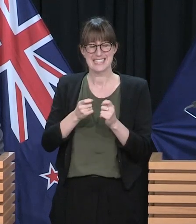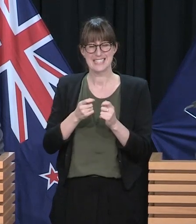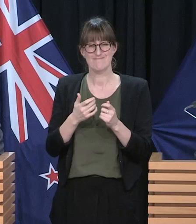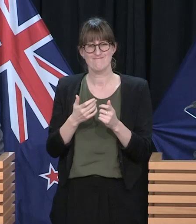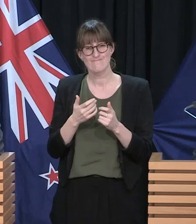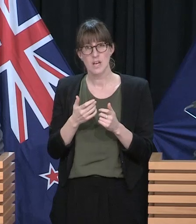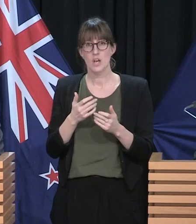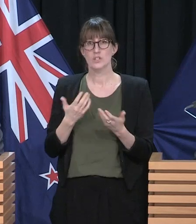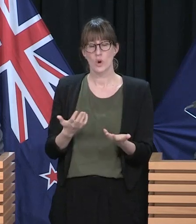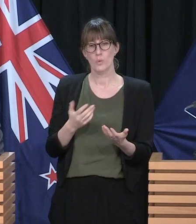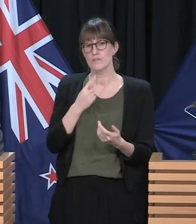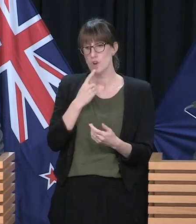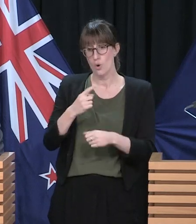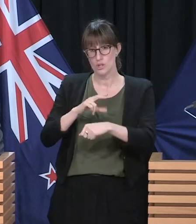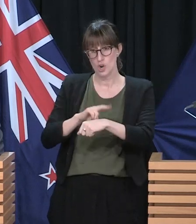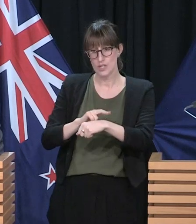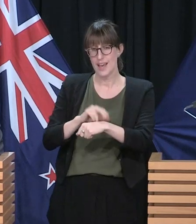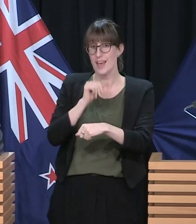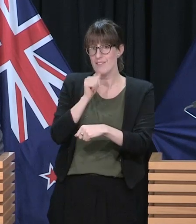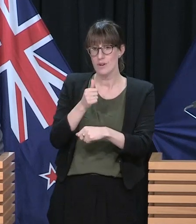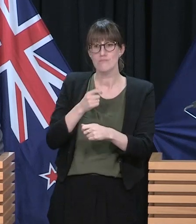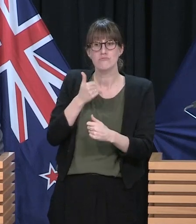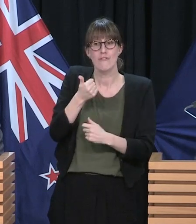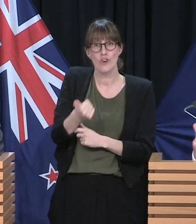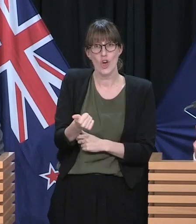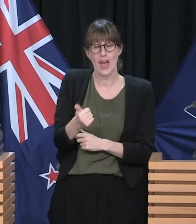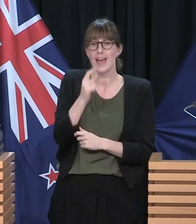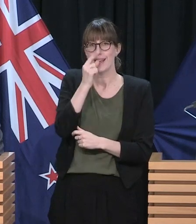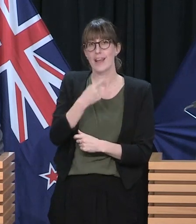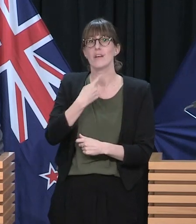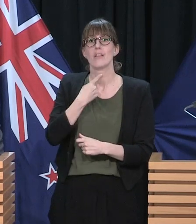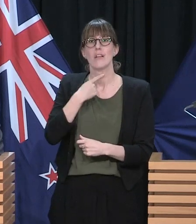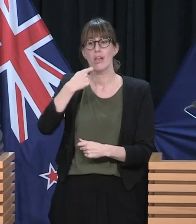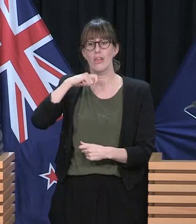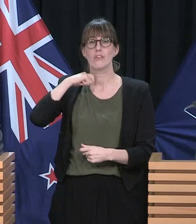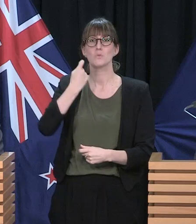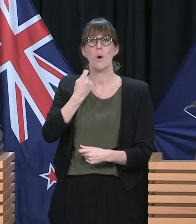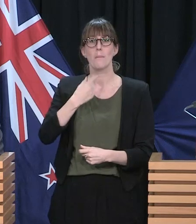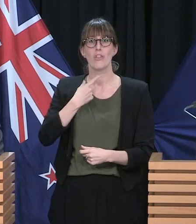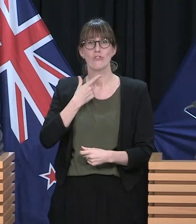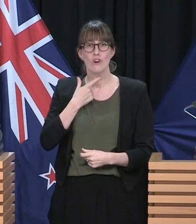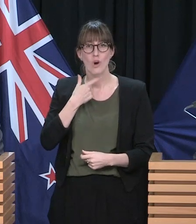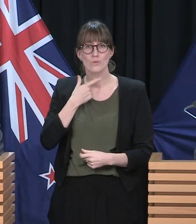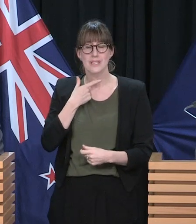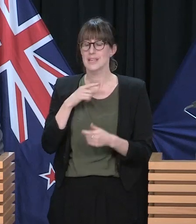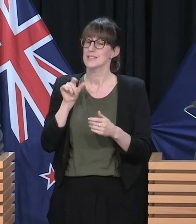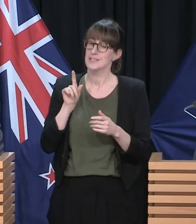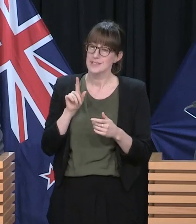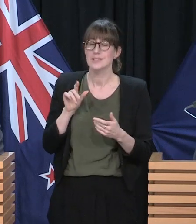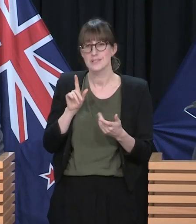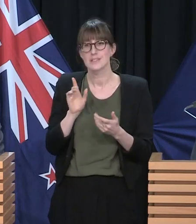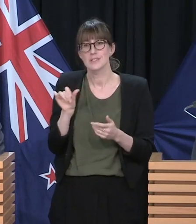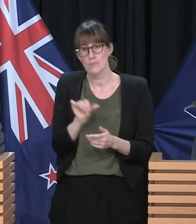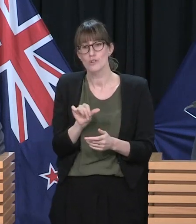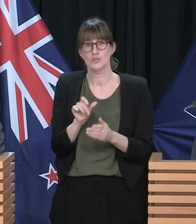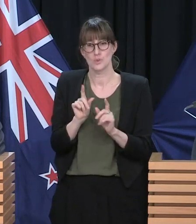practitioners that they can, if people would prefer, they can just do the throat swab. It still needs to be done correctly, but if it is, it's almost as sensitive as